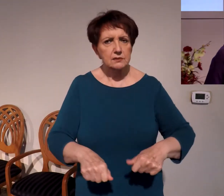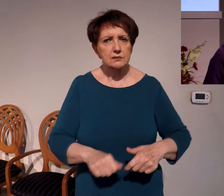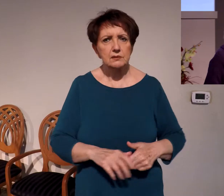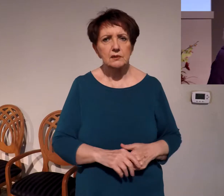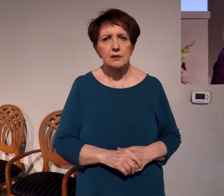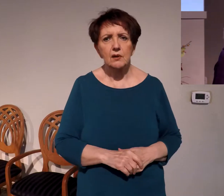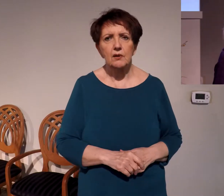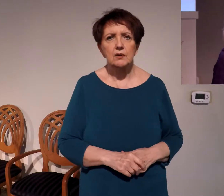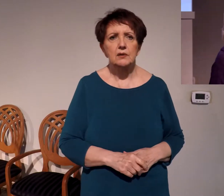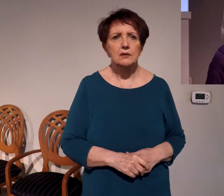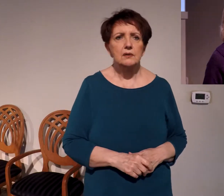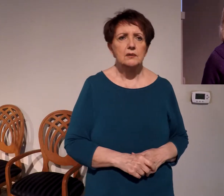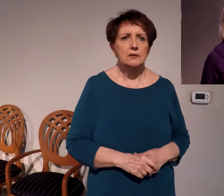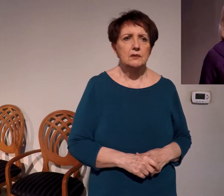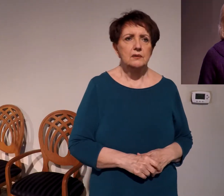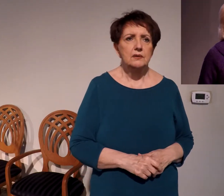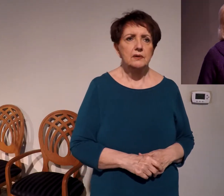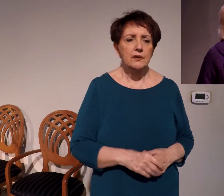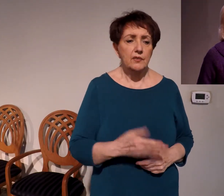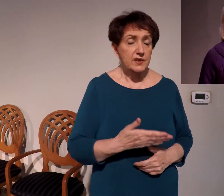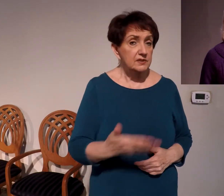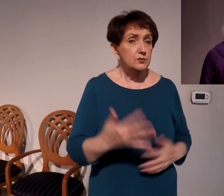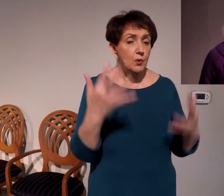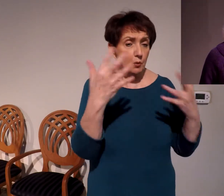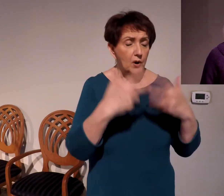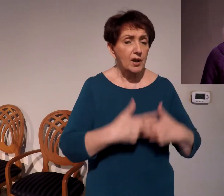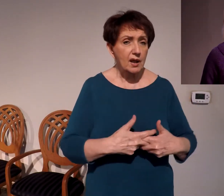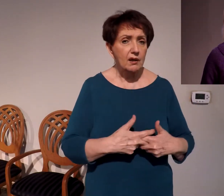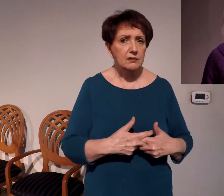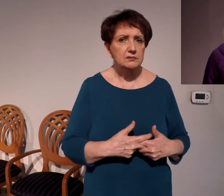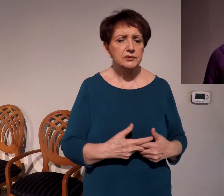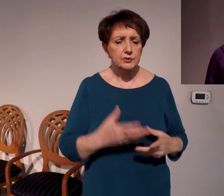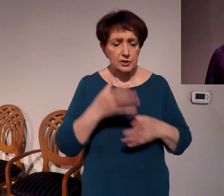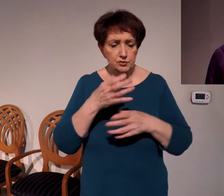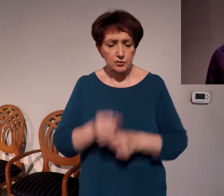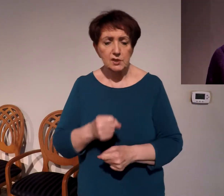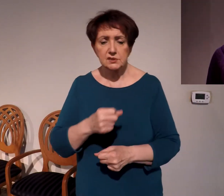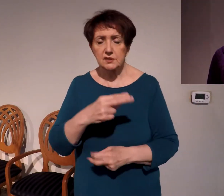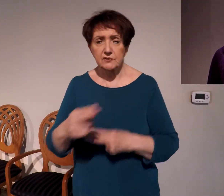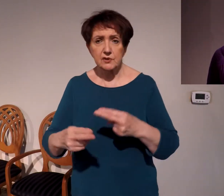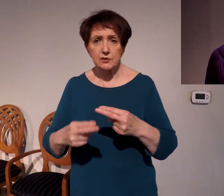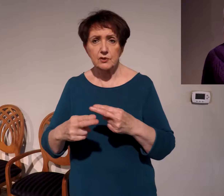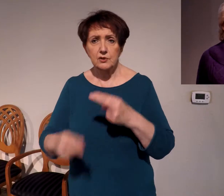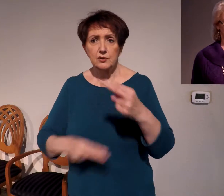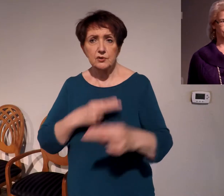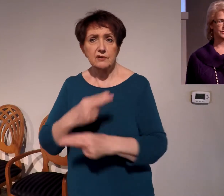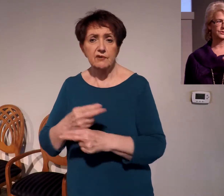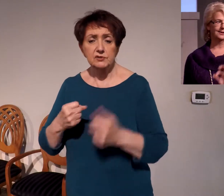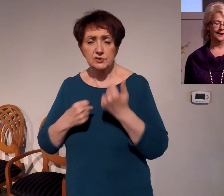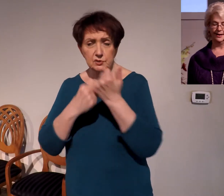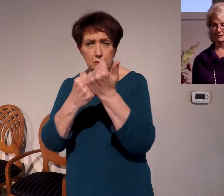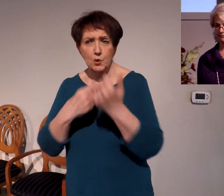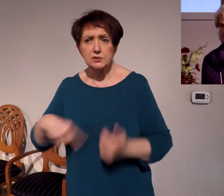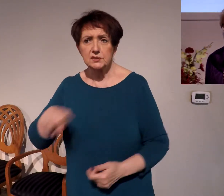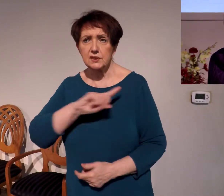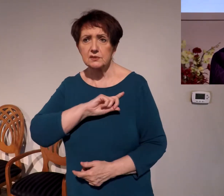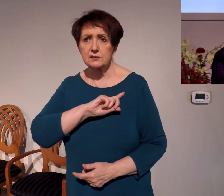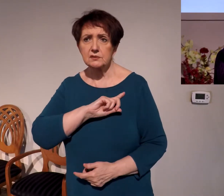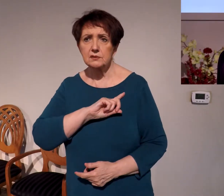That we can rely on things to work out. That we can trust that the universe has our back and is on our